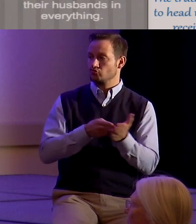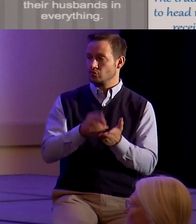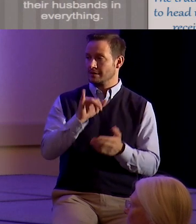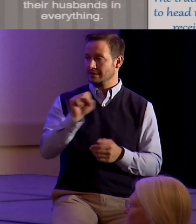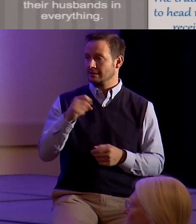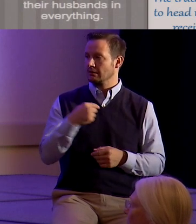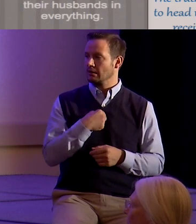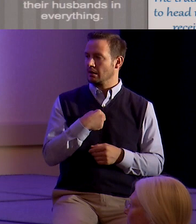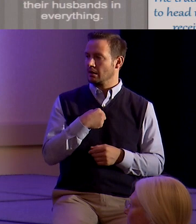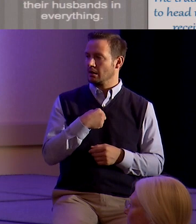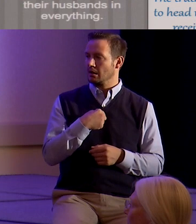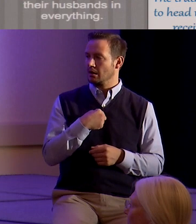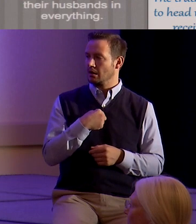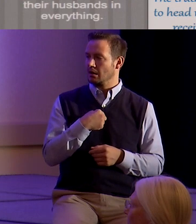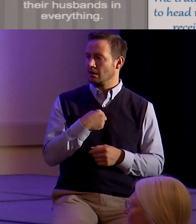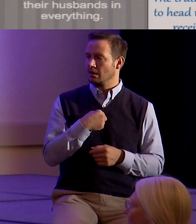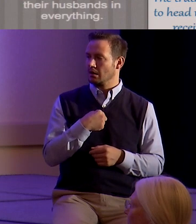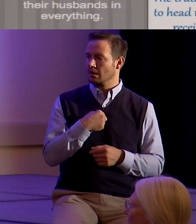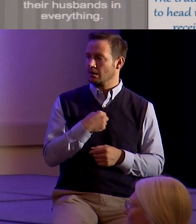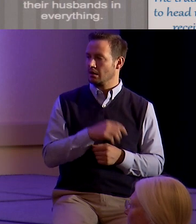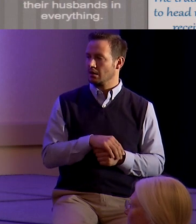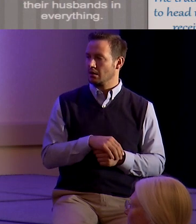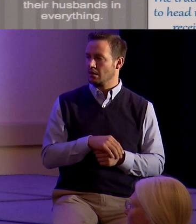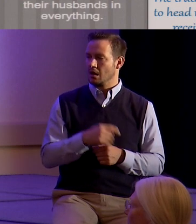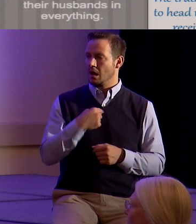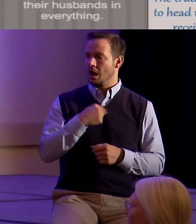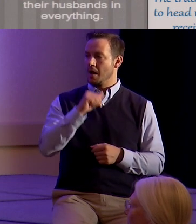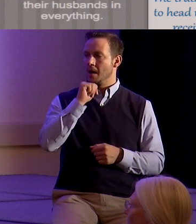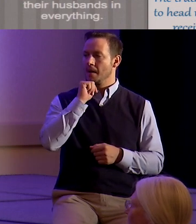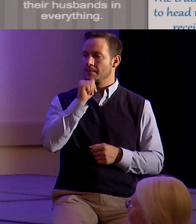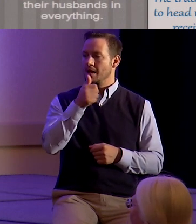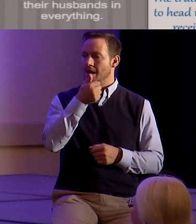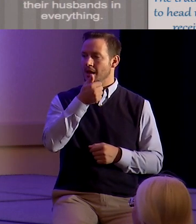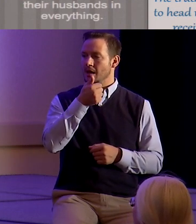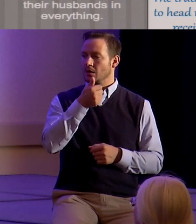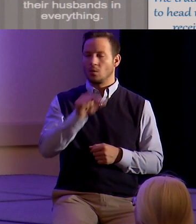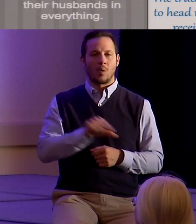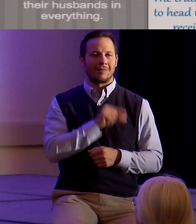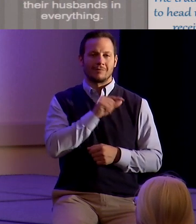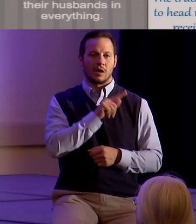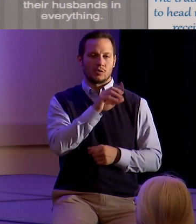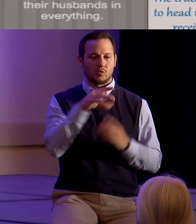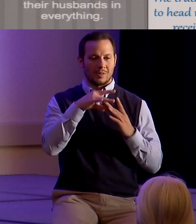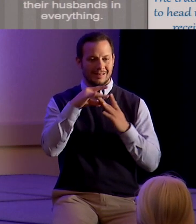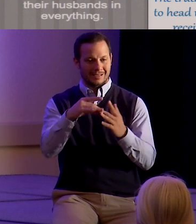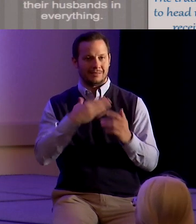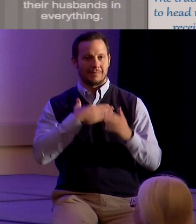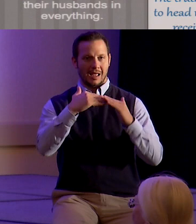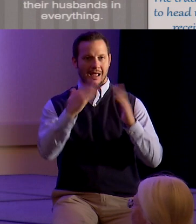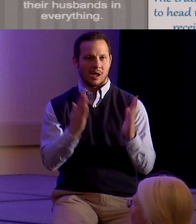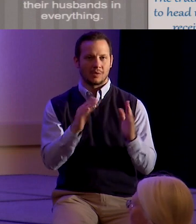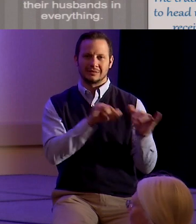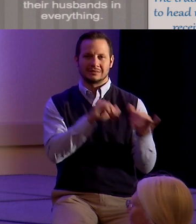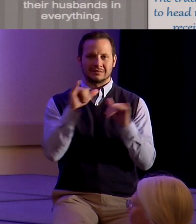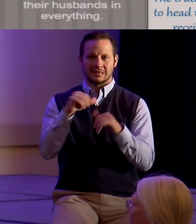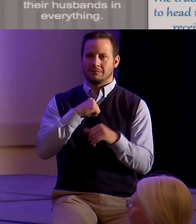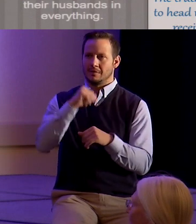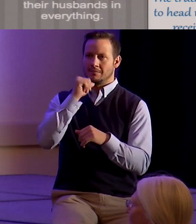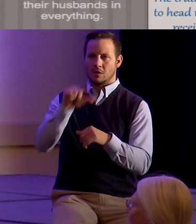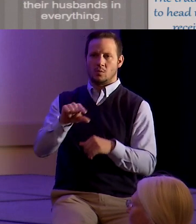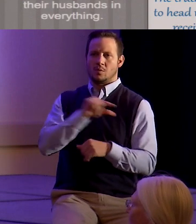no more qualified to head my household than I was to receive salvation from God. And I thought that is the